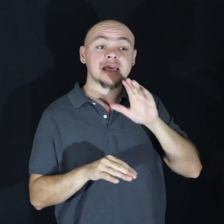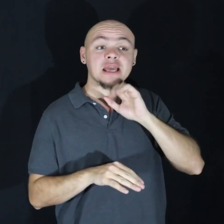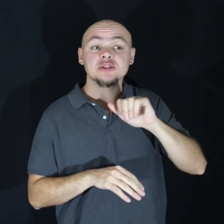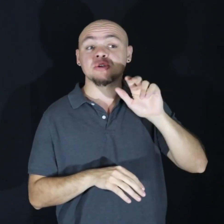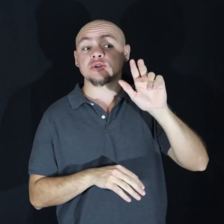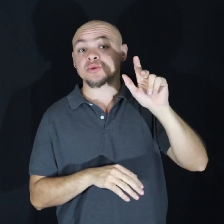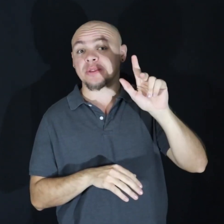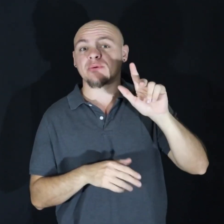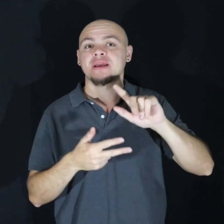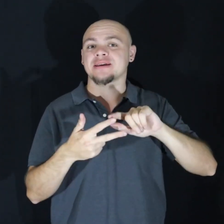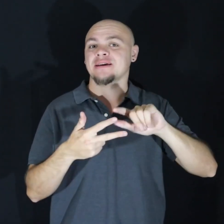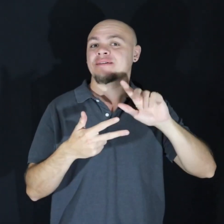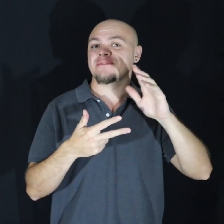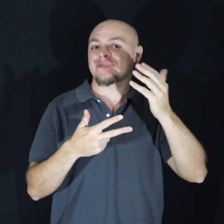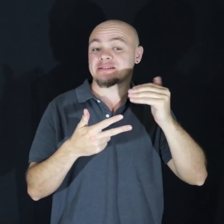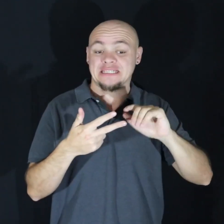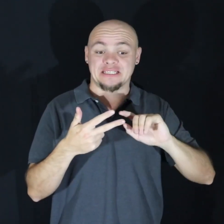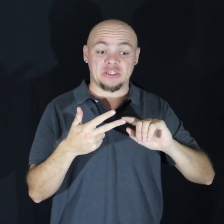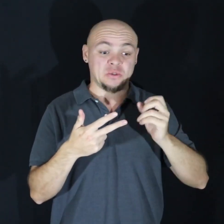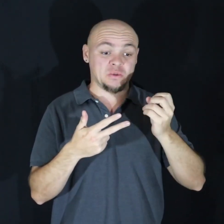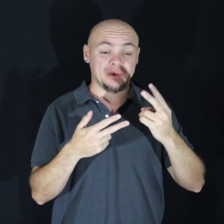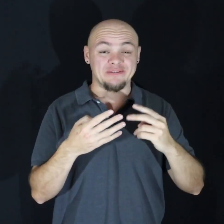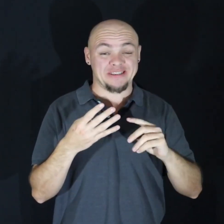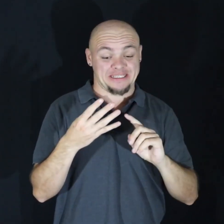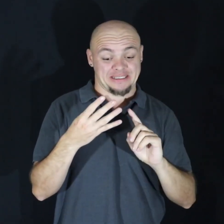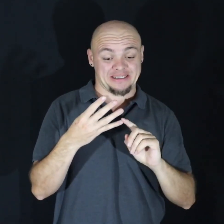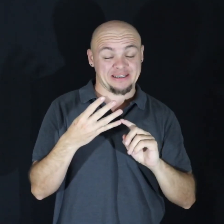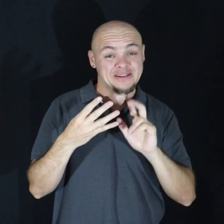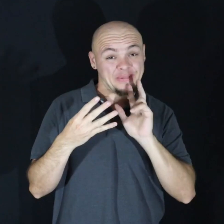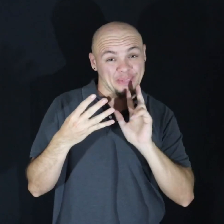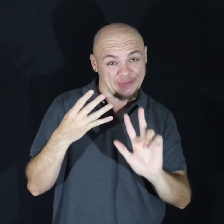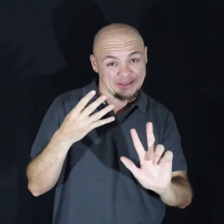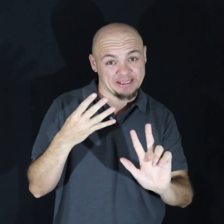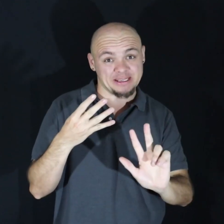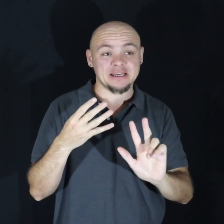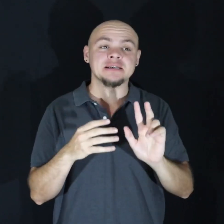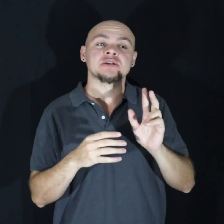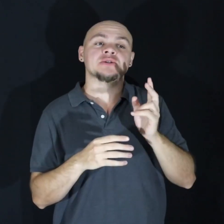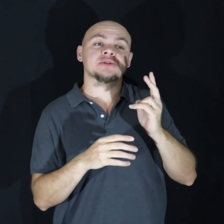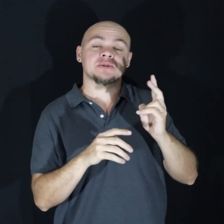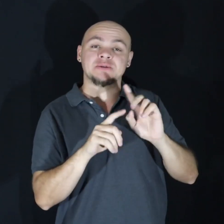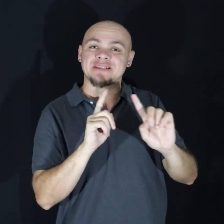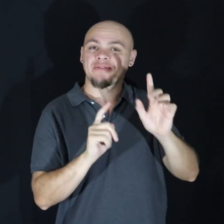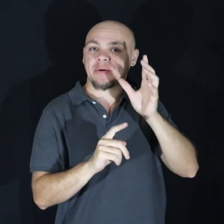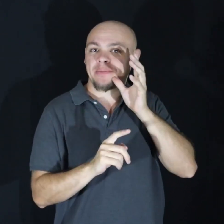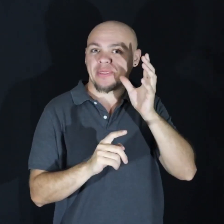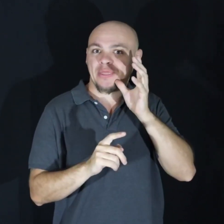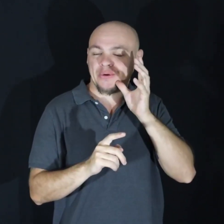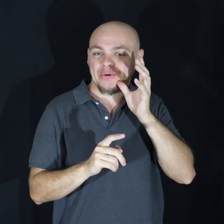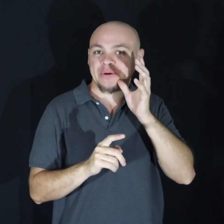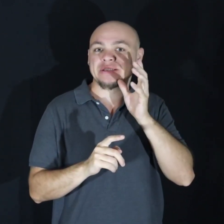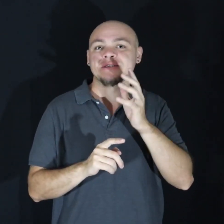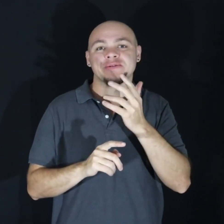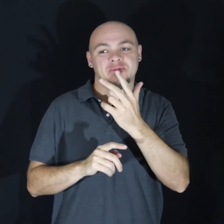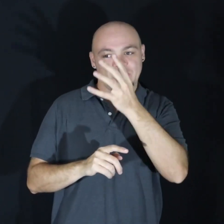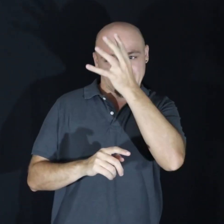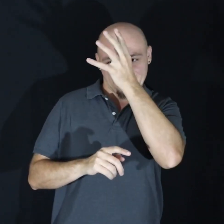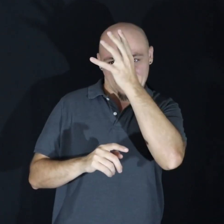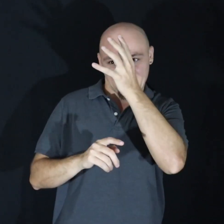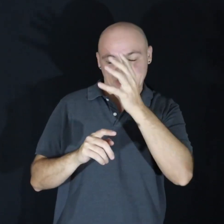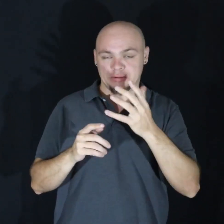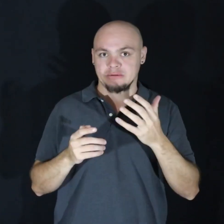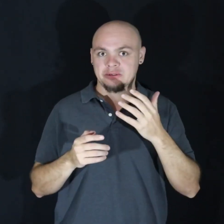15, 12, and barely 3. They come from 2 different mothers and 3 different fathers. Hooker. Let me explain.